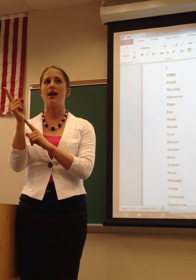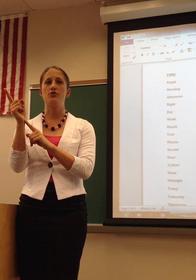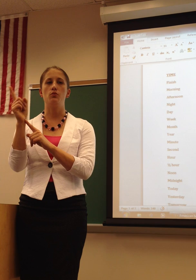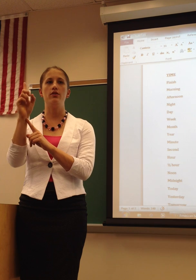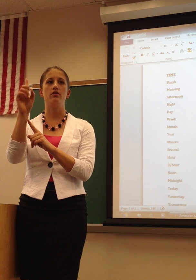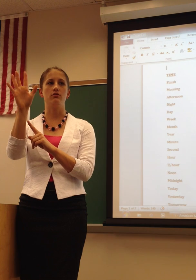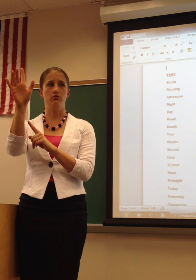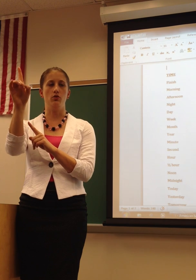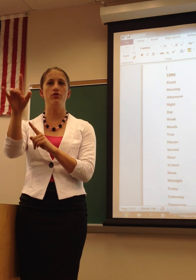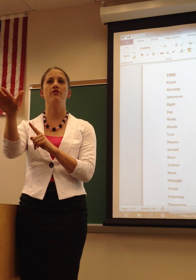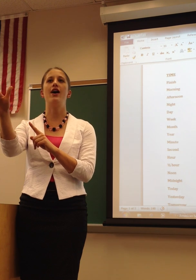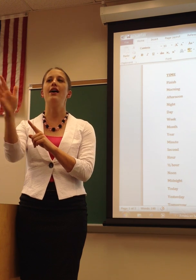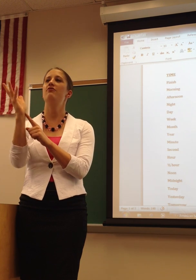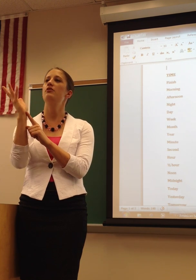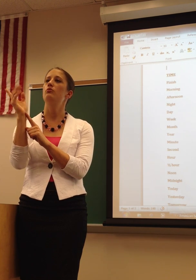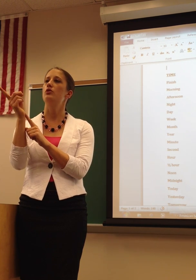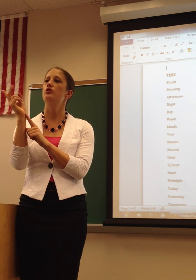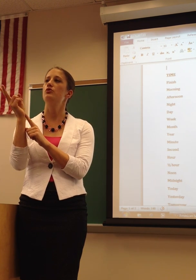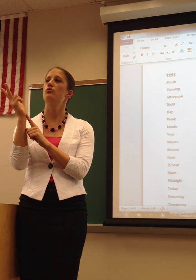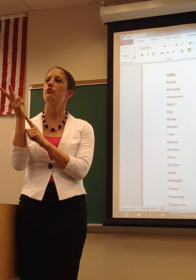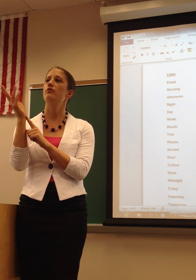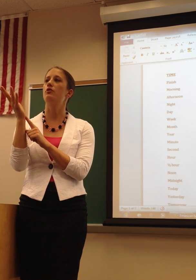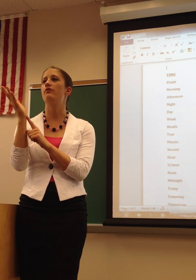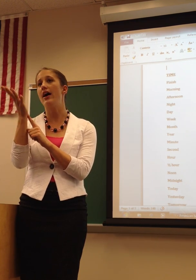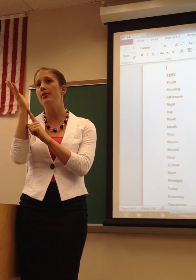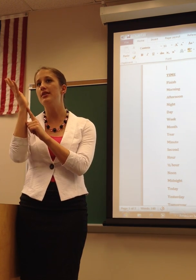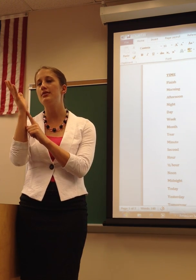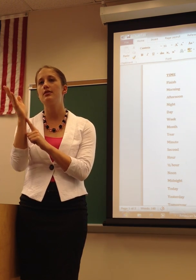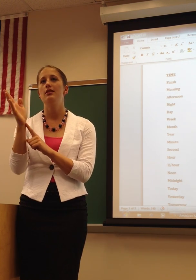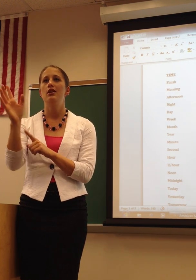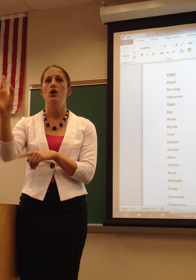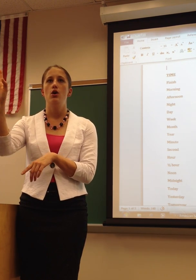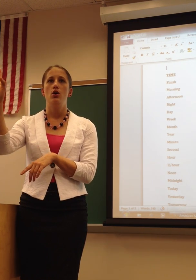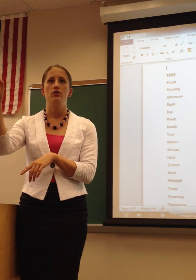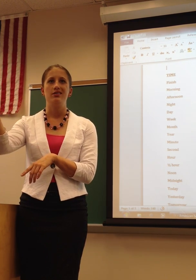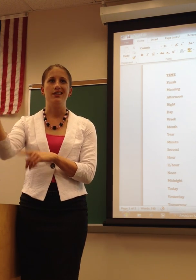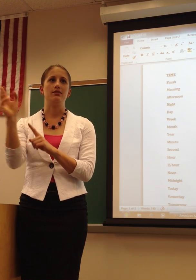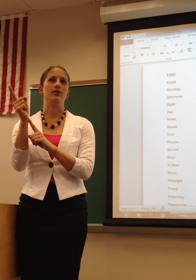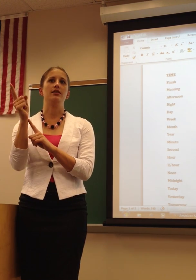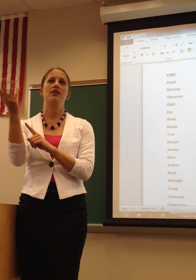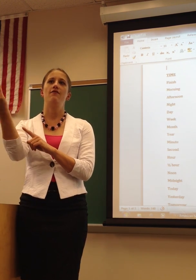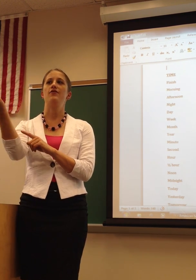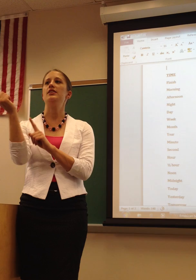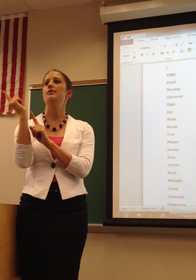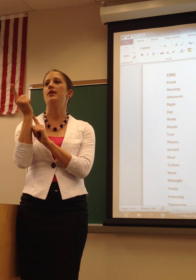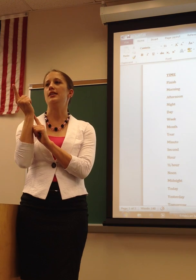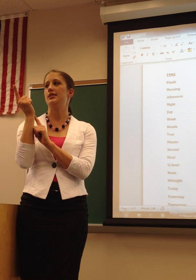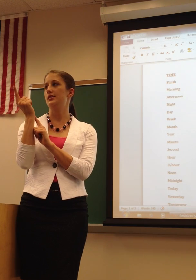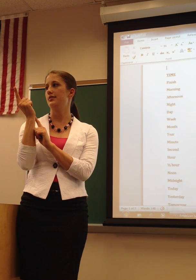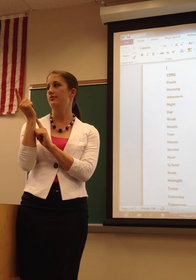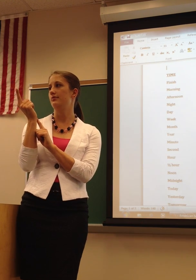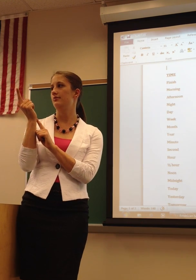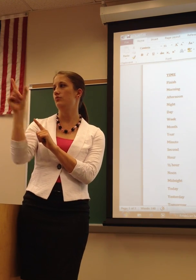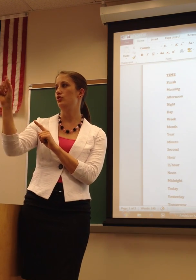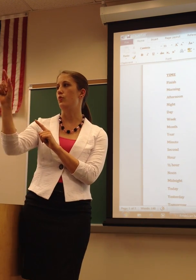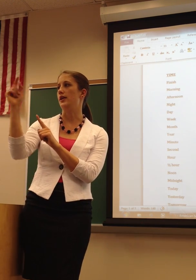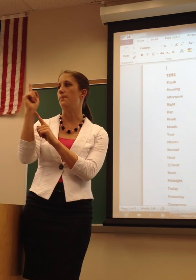After 1 through 5, 1, 2, 3, 4, 5 minutes. 6 minutes. 15 minutes. 20